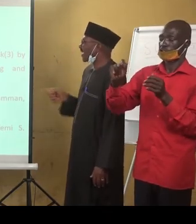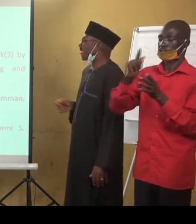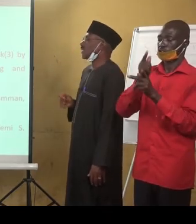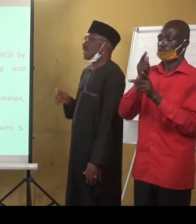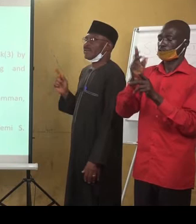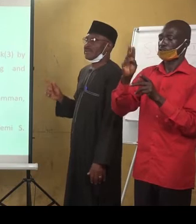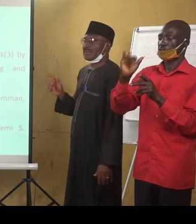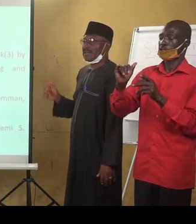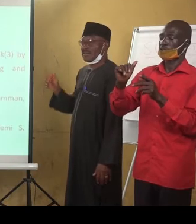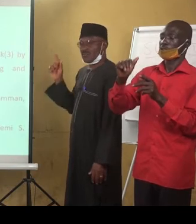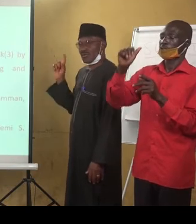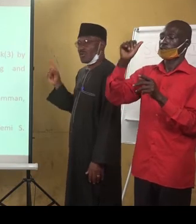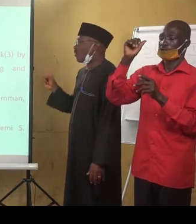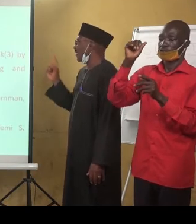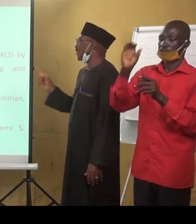by